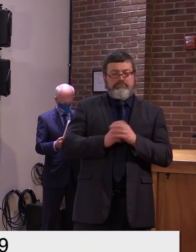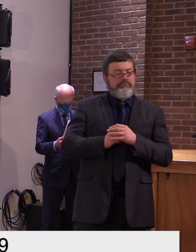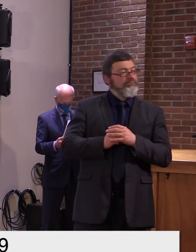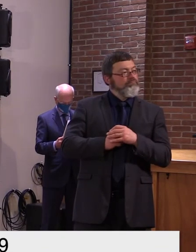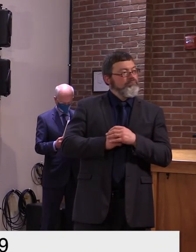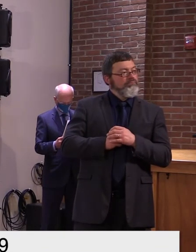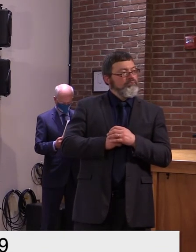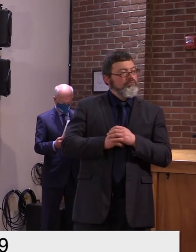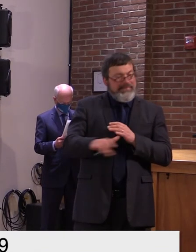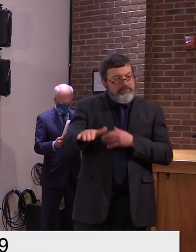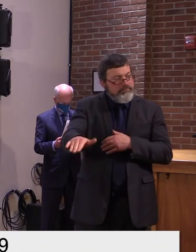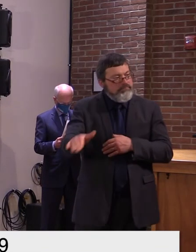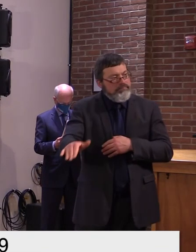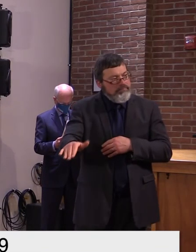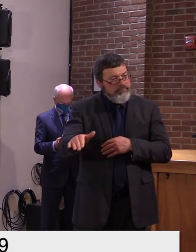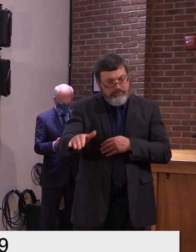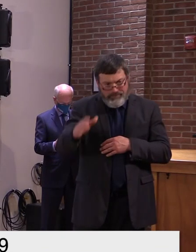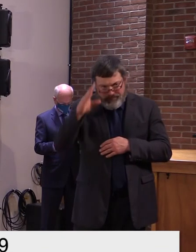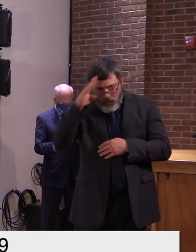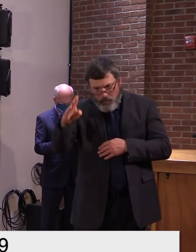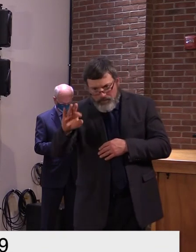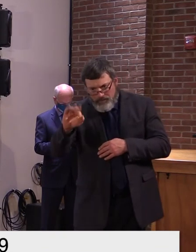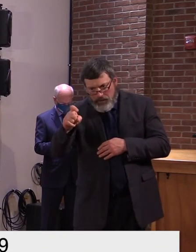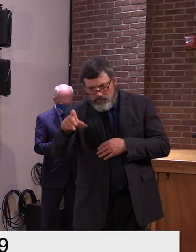Courtney, Local